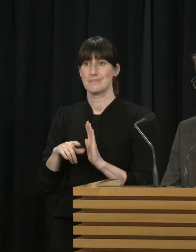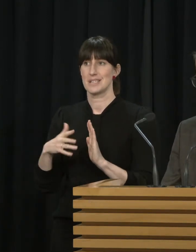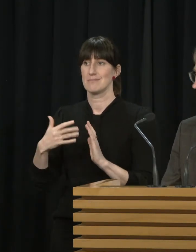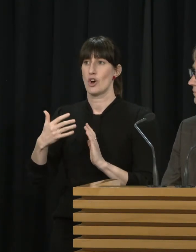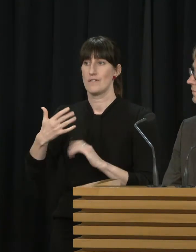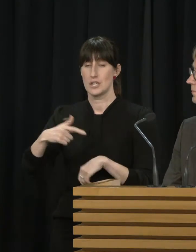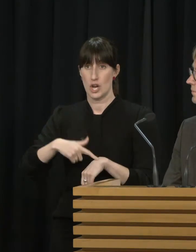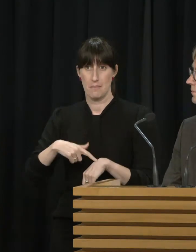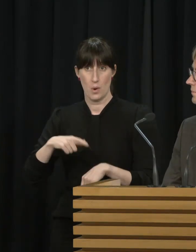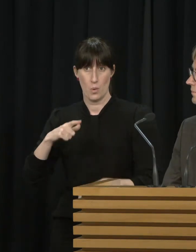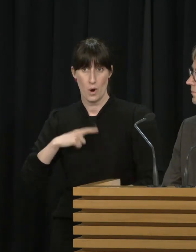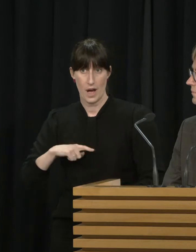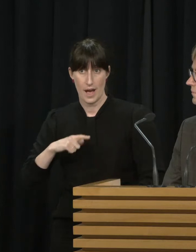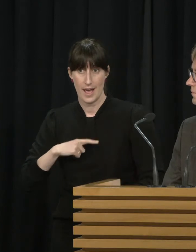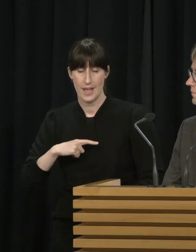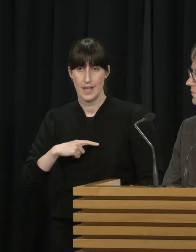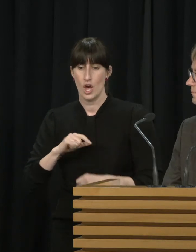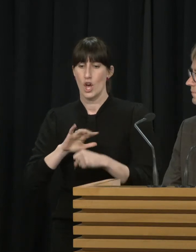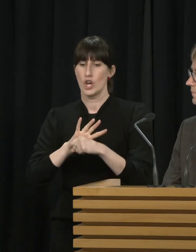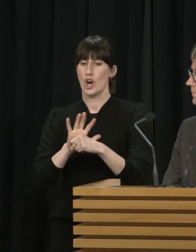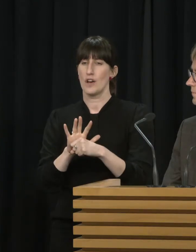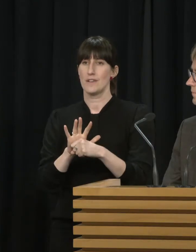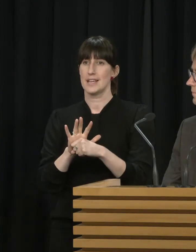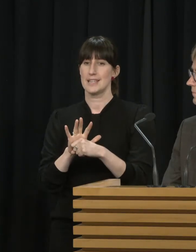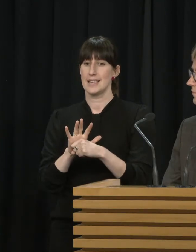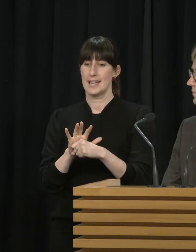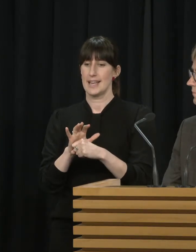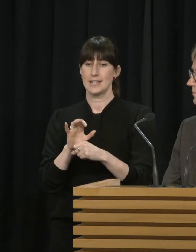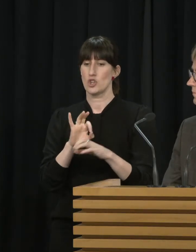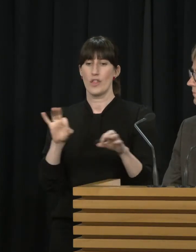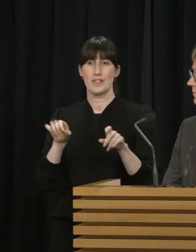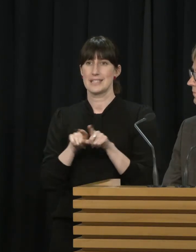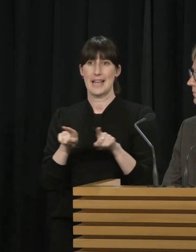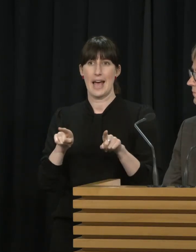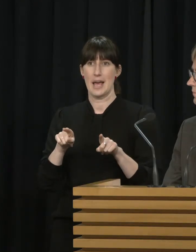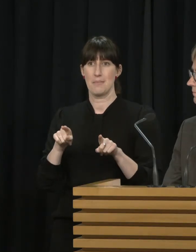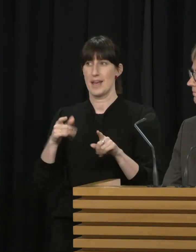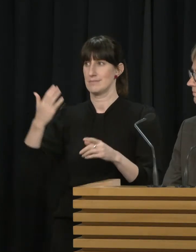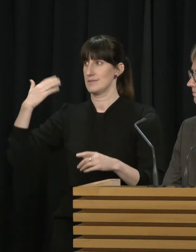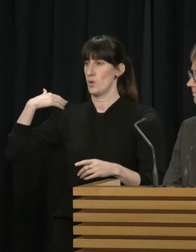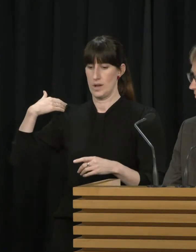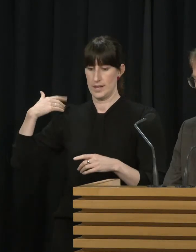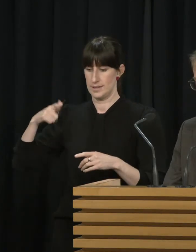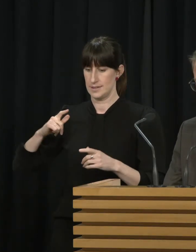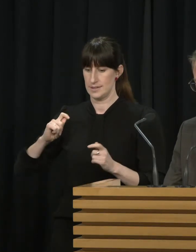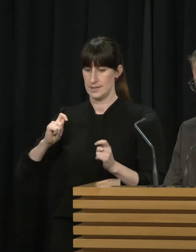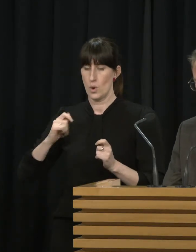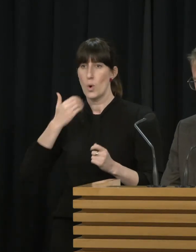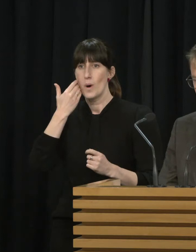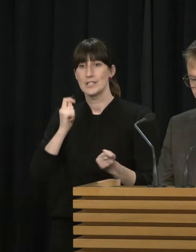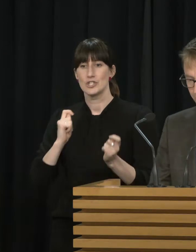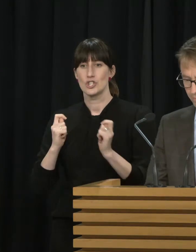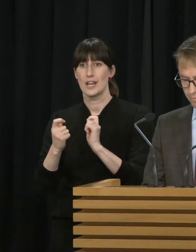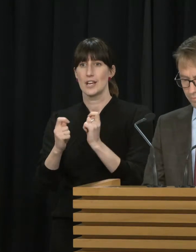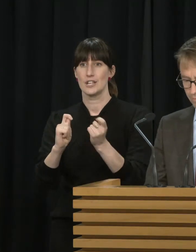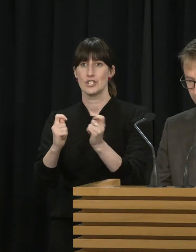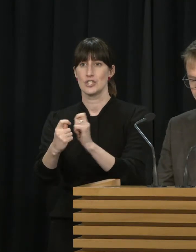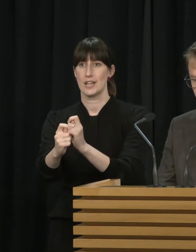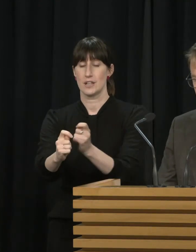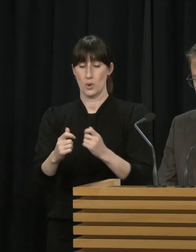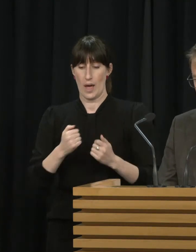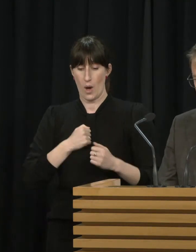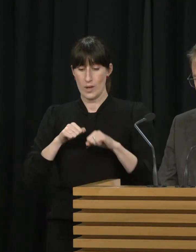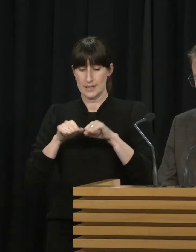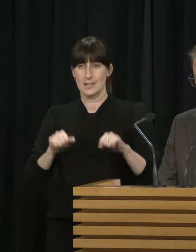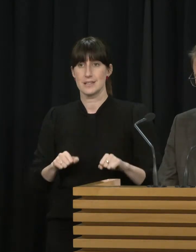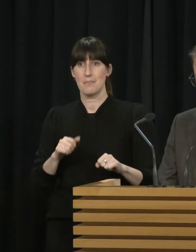that COVID-19 isn't a static situation. So we're constantly looking for room to improve and for ways to improve our